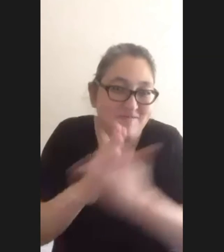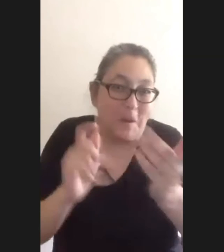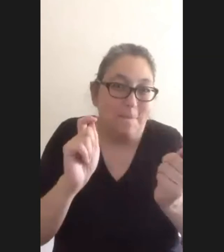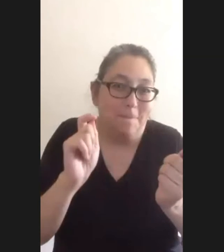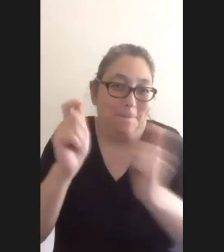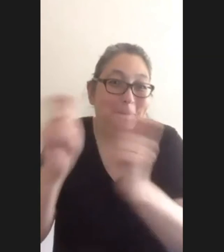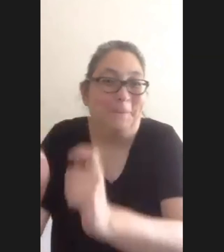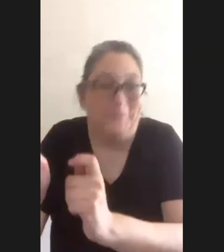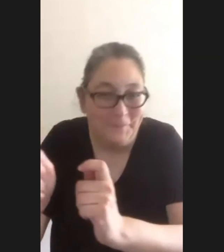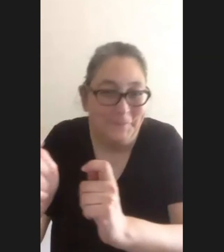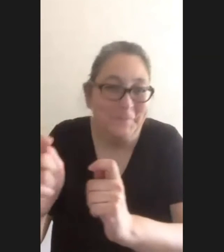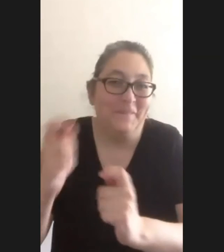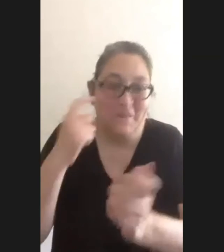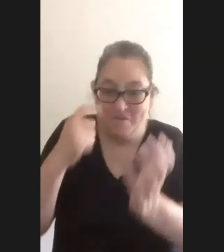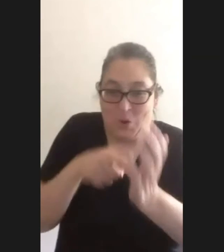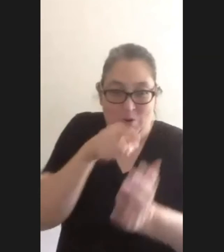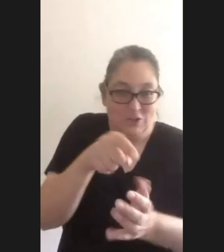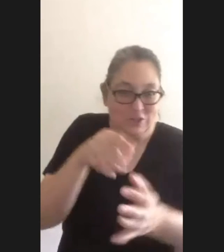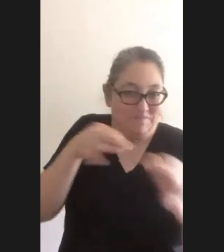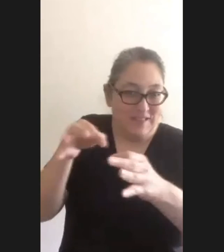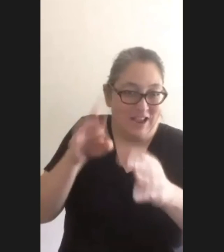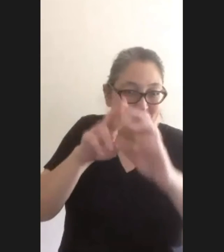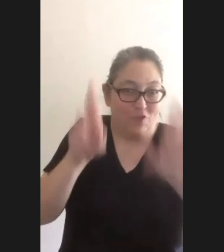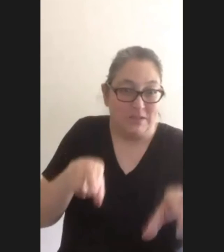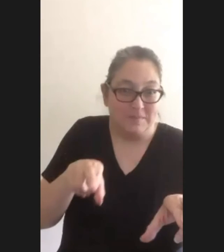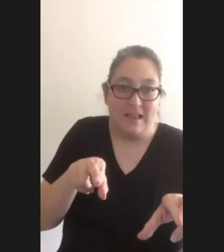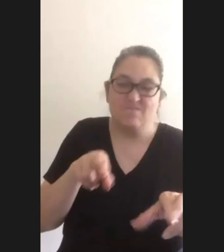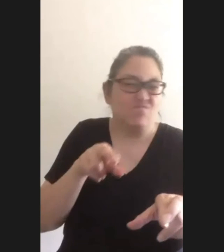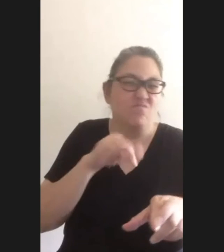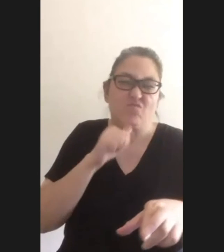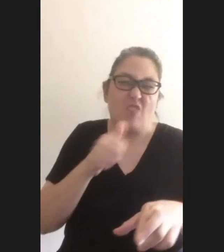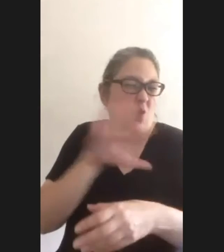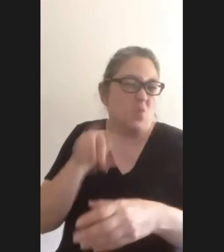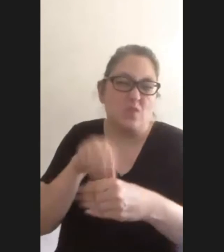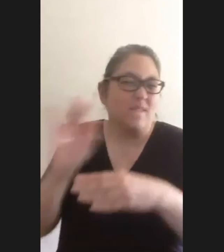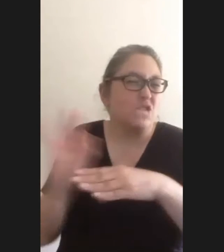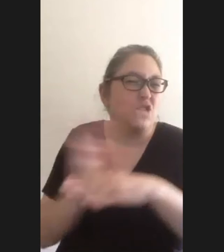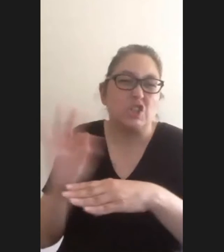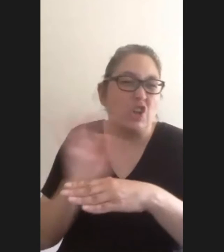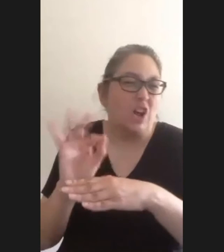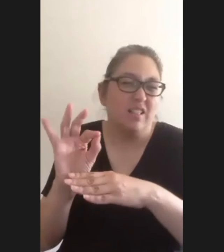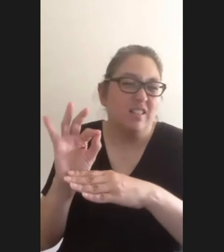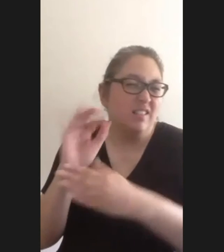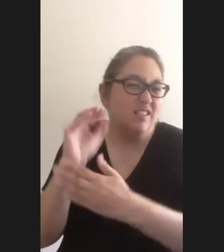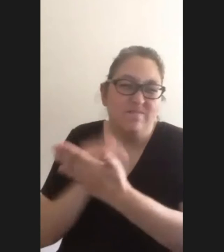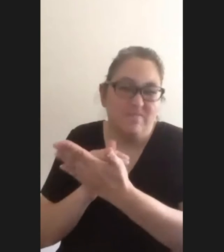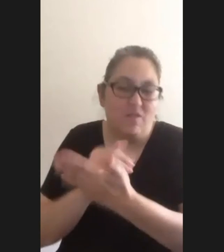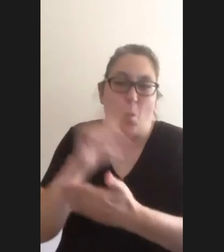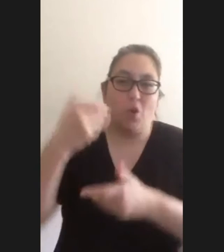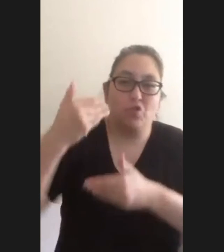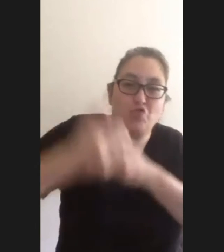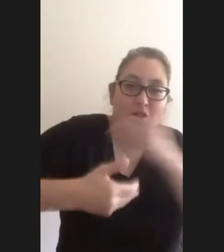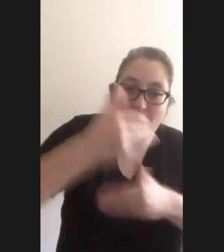to see what an updated resume should look like as I go through these changes. For example, as you were explaining in the resume, not to include